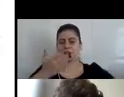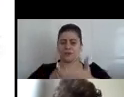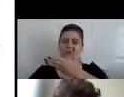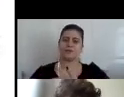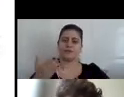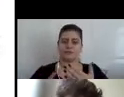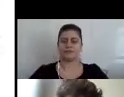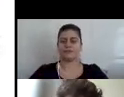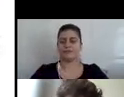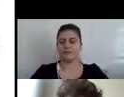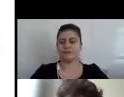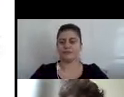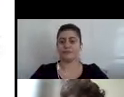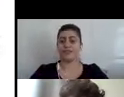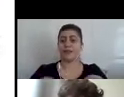learn